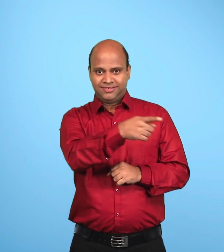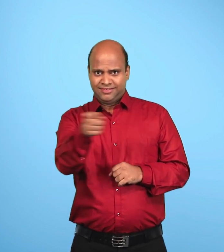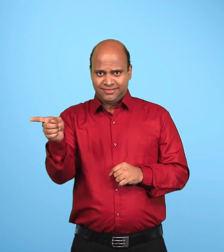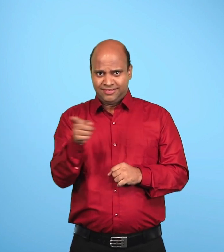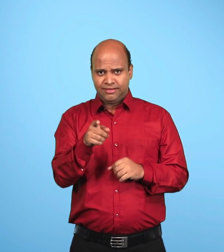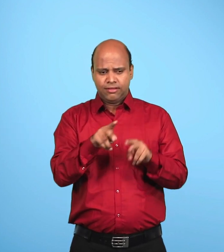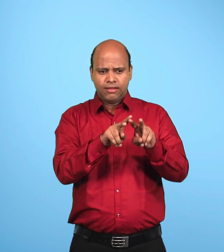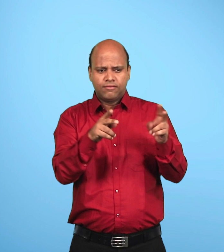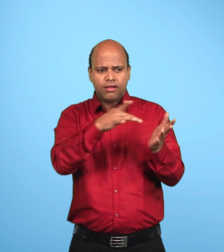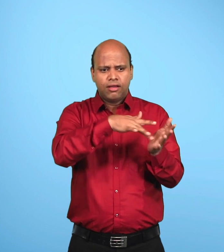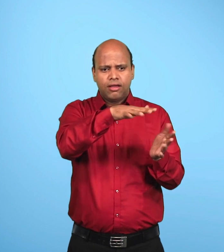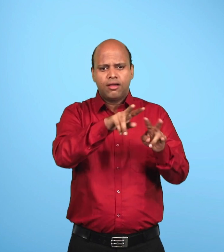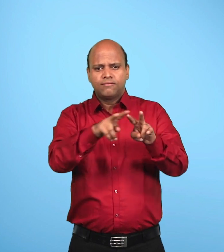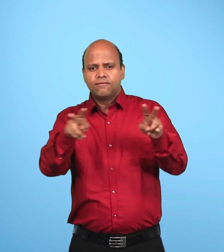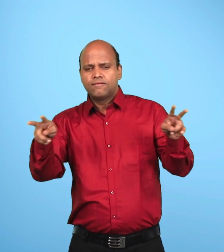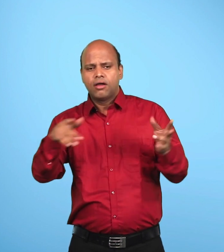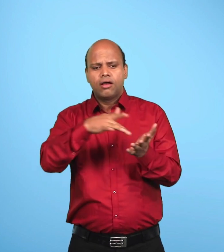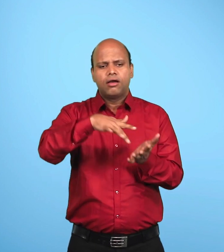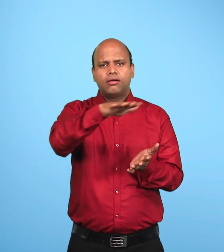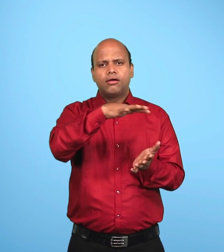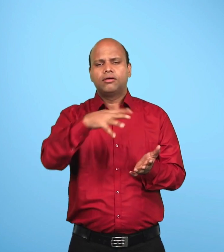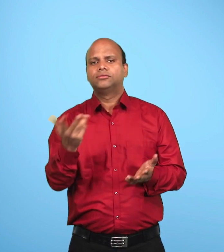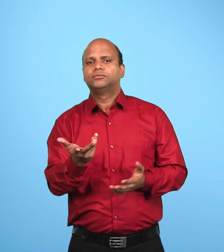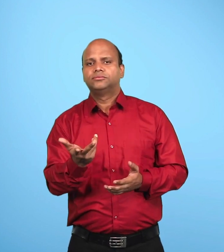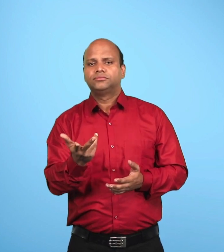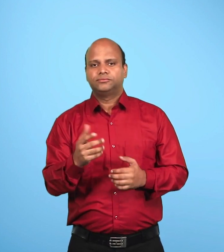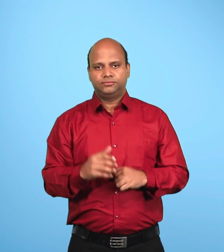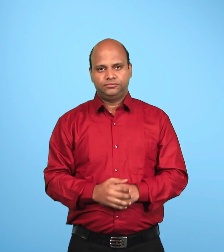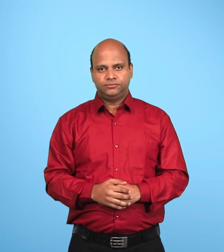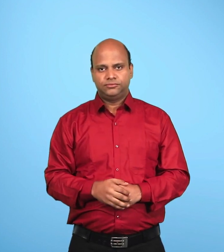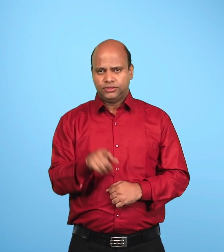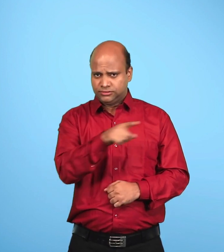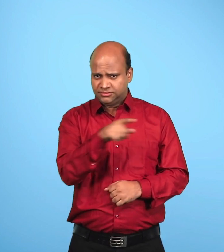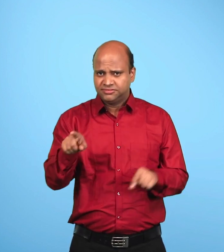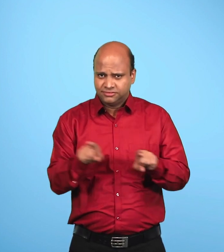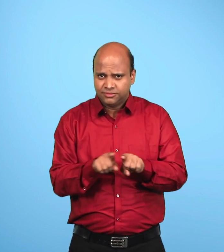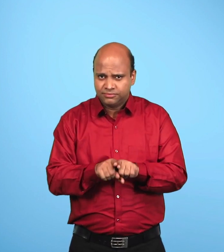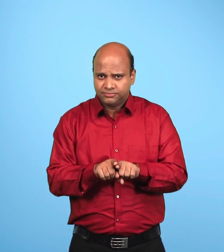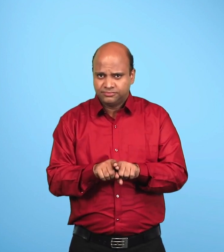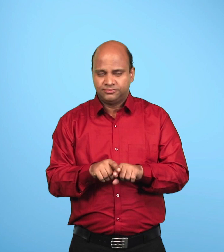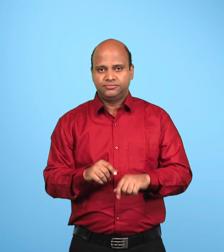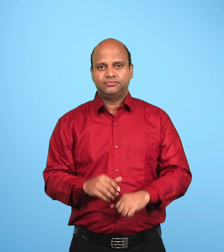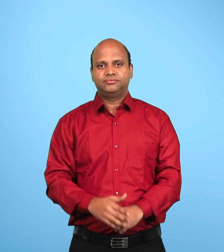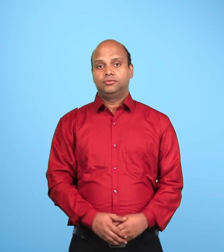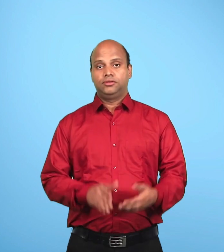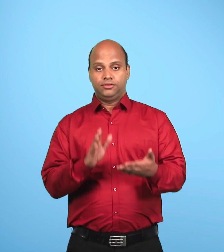What about the surroundings in these different regions? Were they the same?